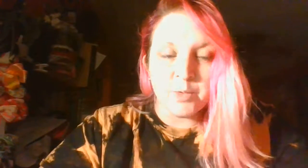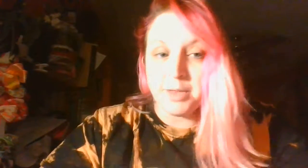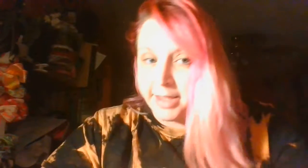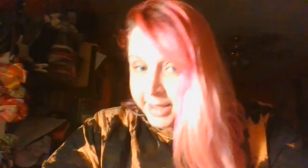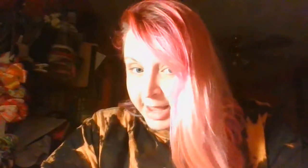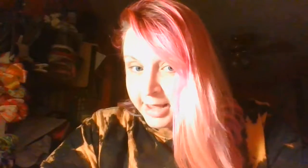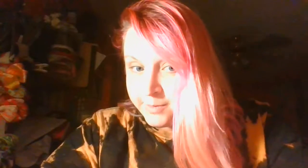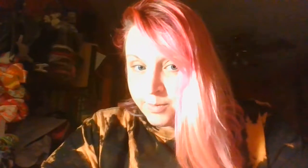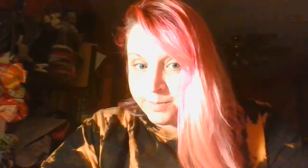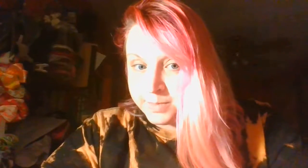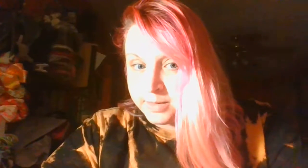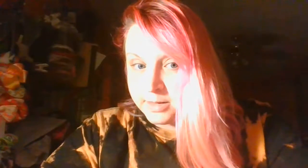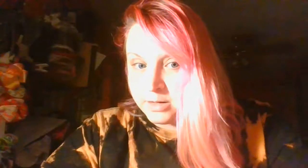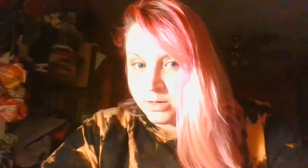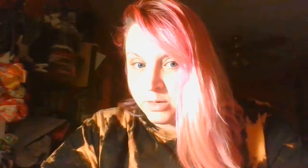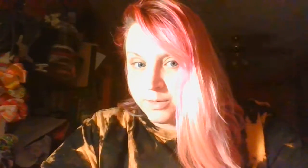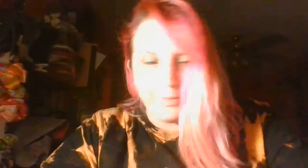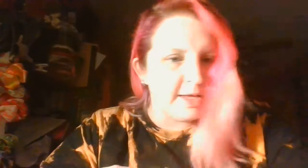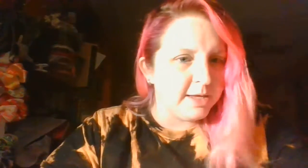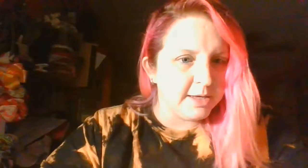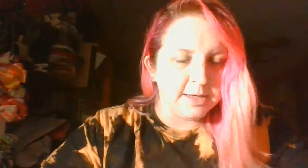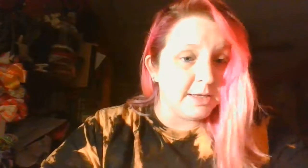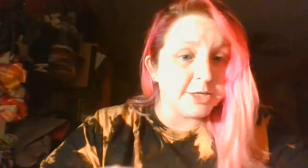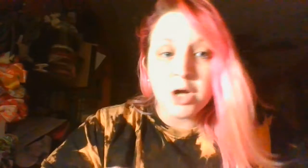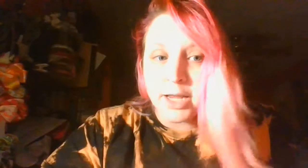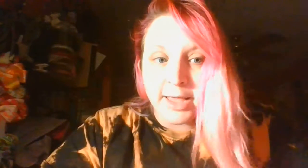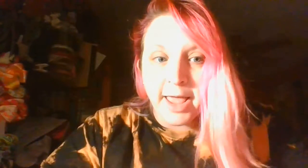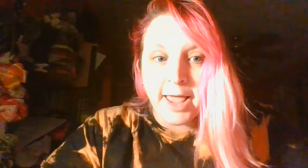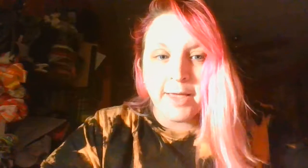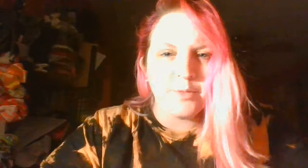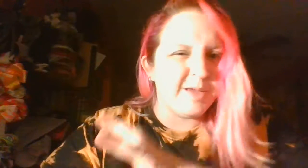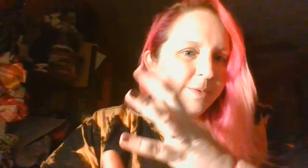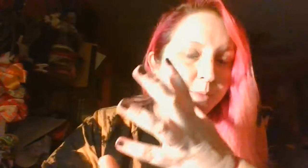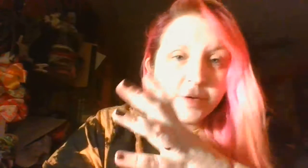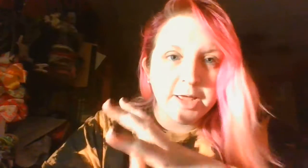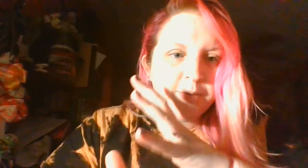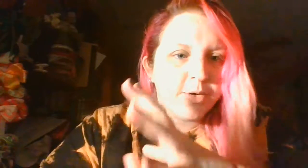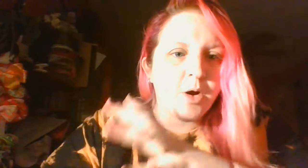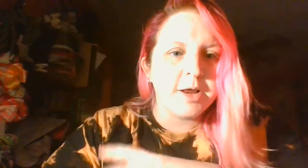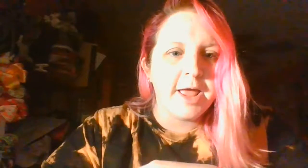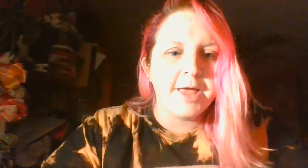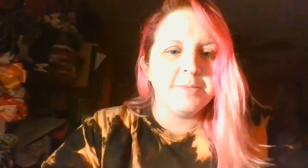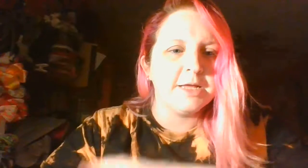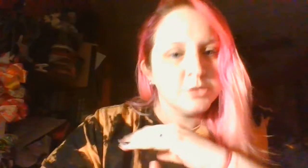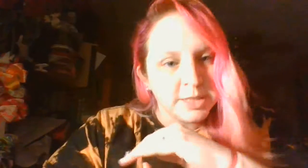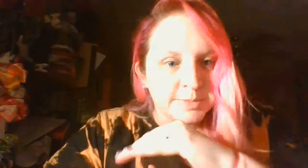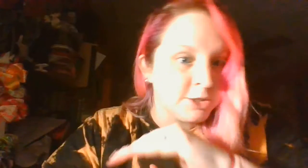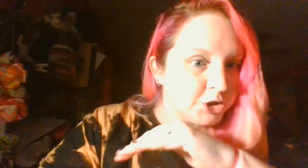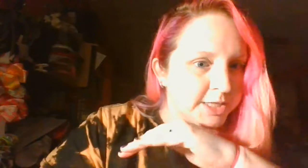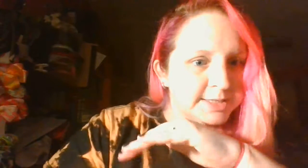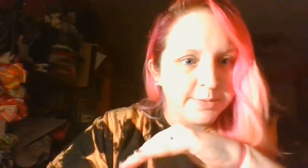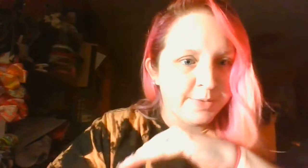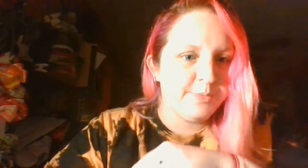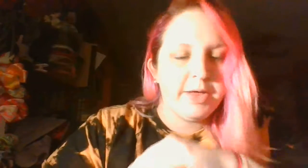play a game, be it electronic game or maybe a board game or a card game, like little tips and tricks that people